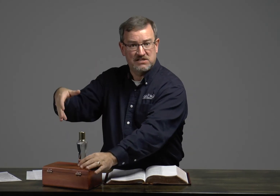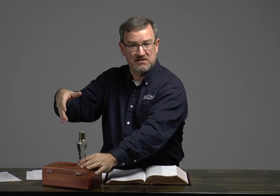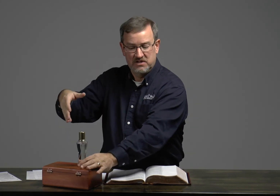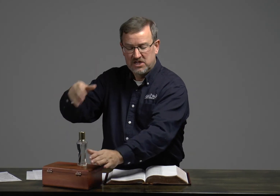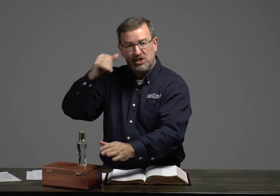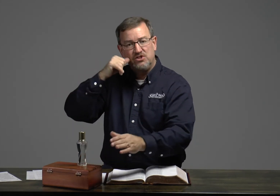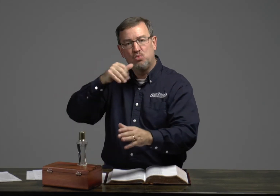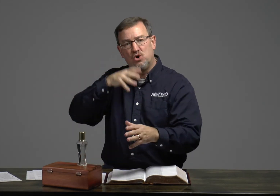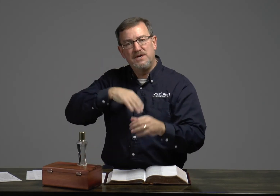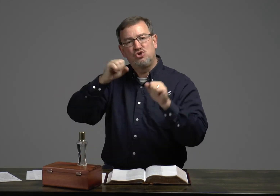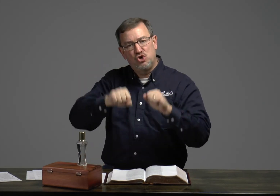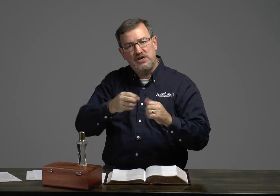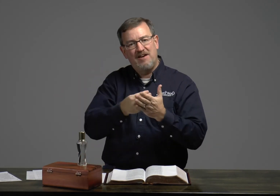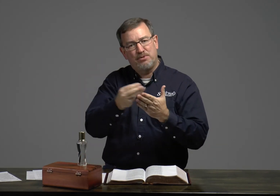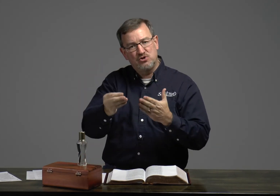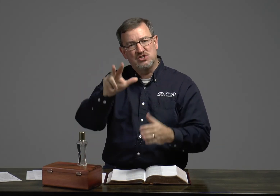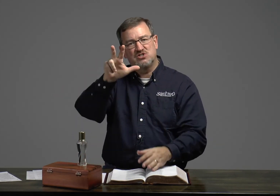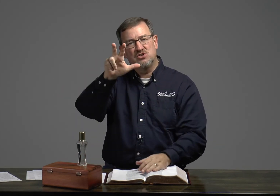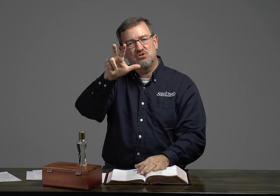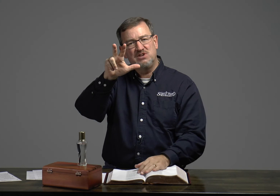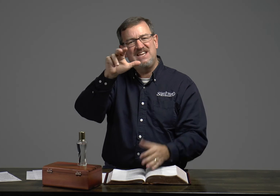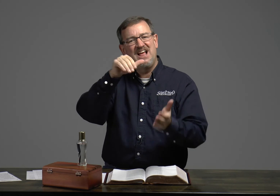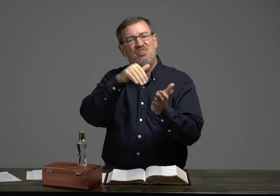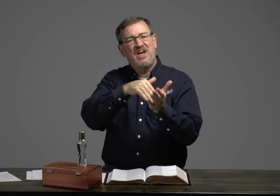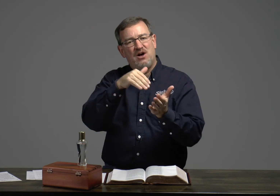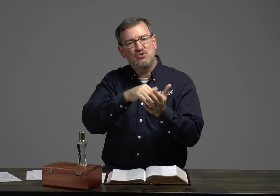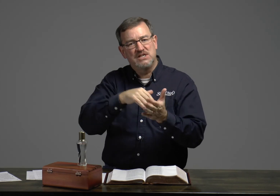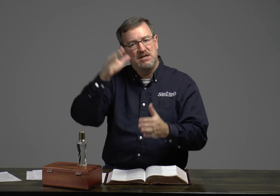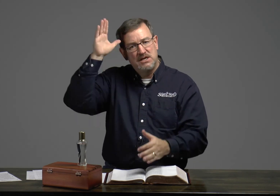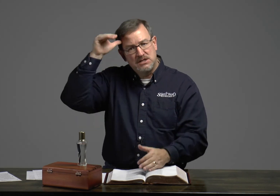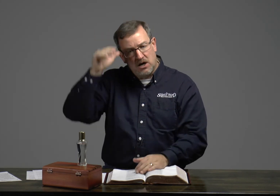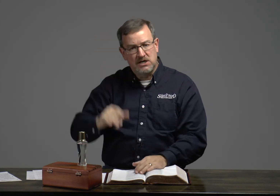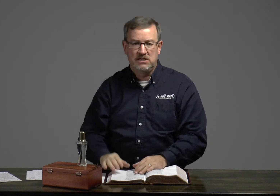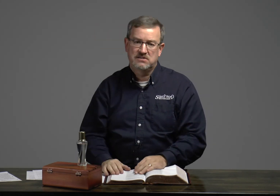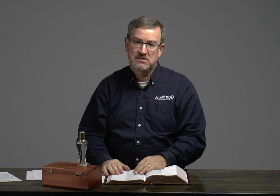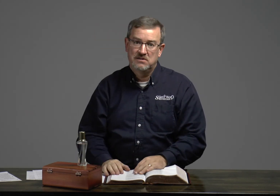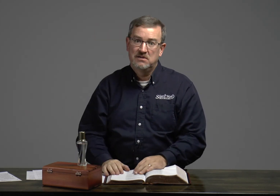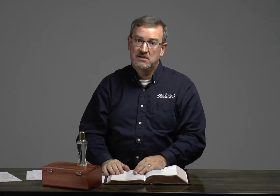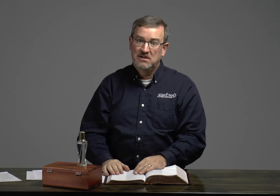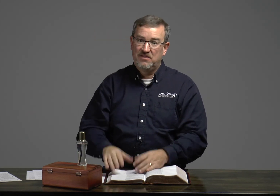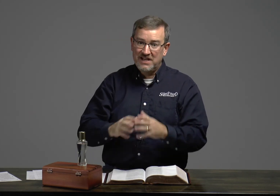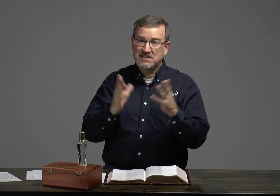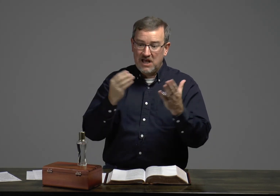expensive, the woman could have purchased 3,000 donkeys. That's a lot of